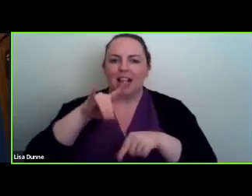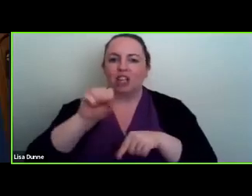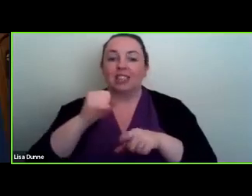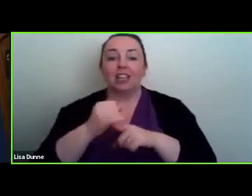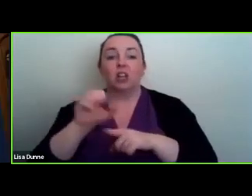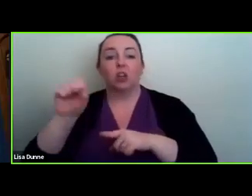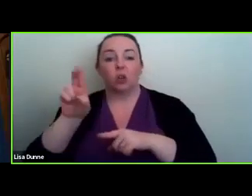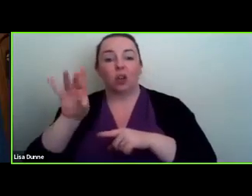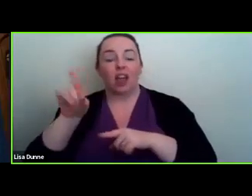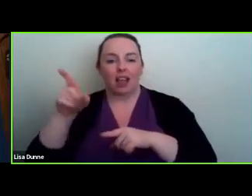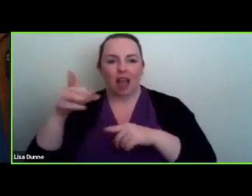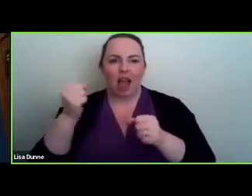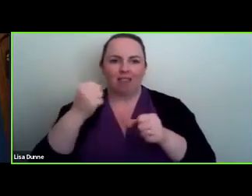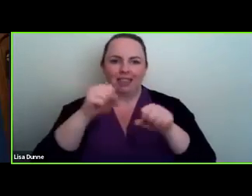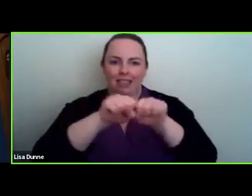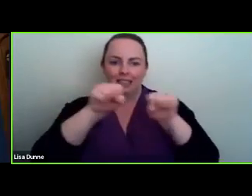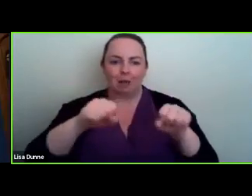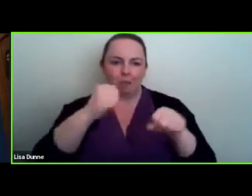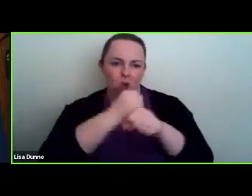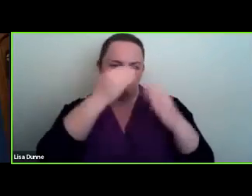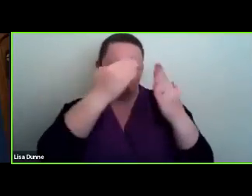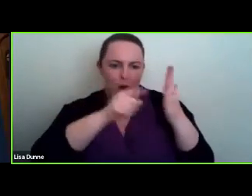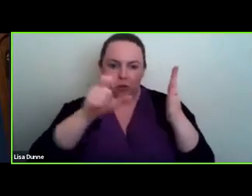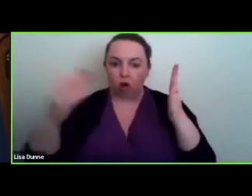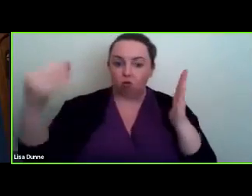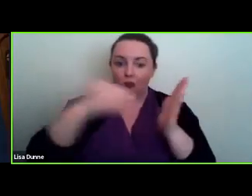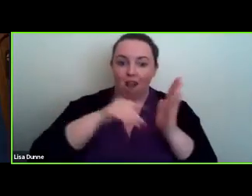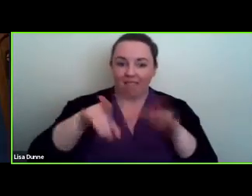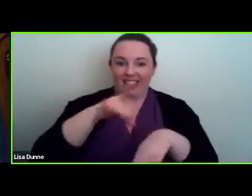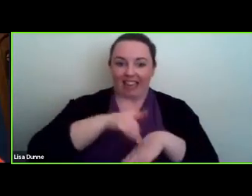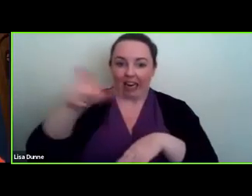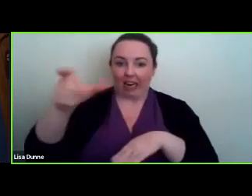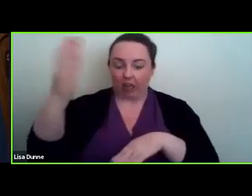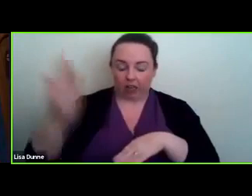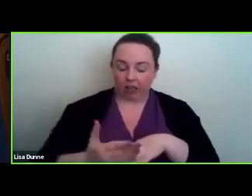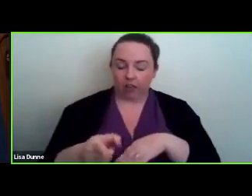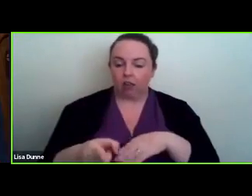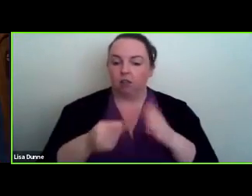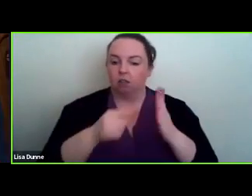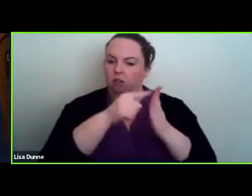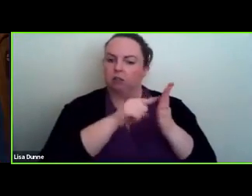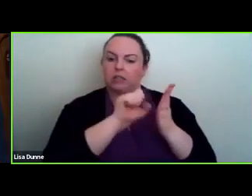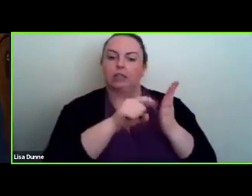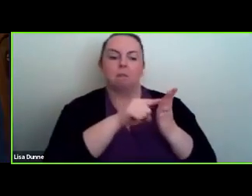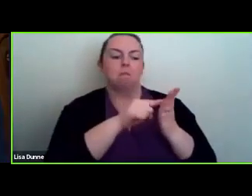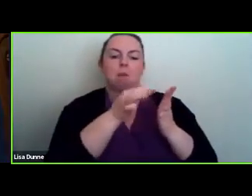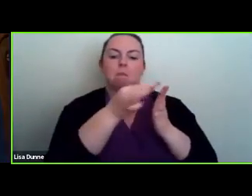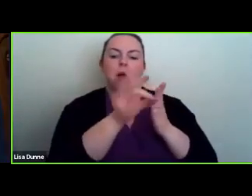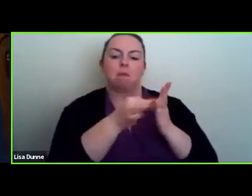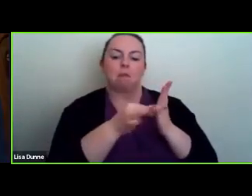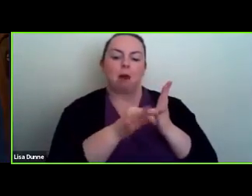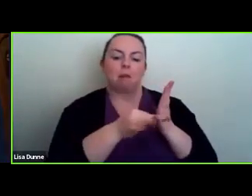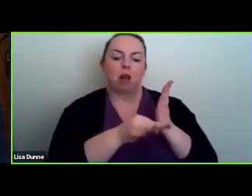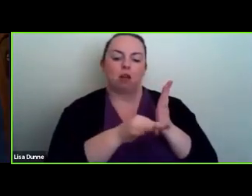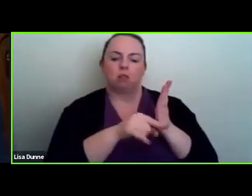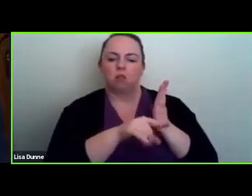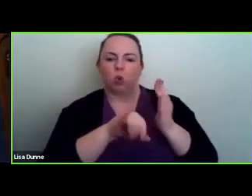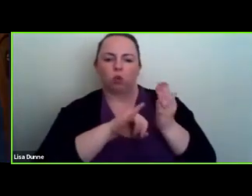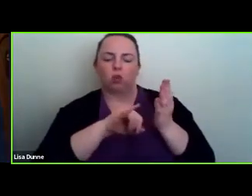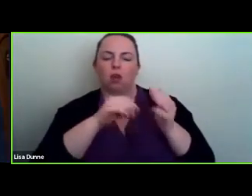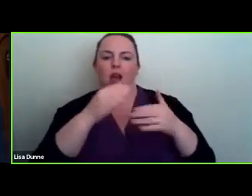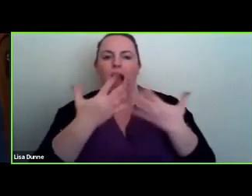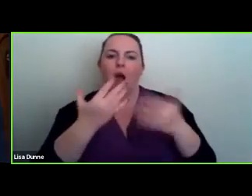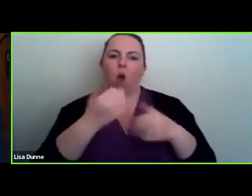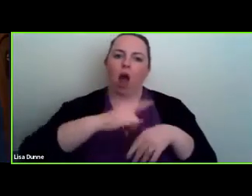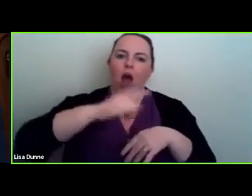they had a scoring system that when a patient arrived into the hospital, this scoring system was used to decide who receives critical care. It